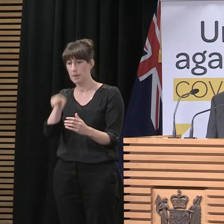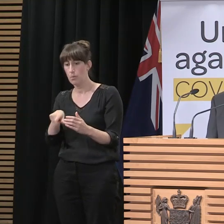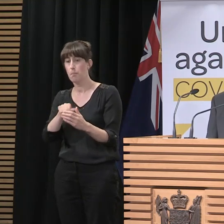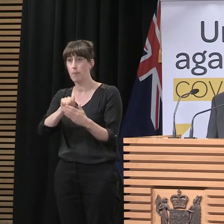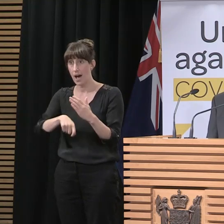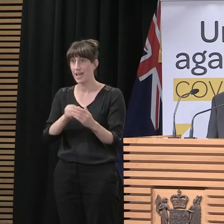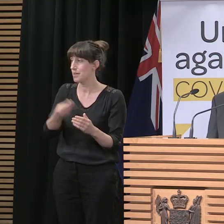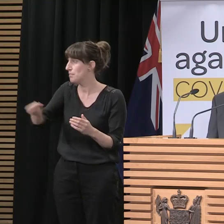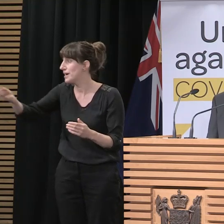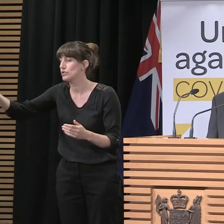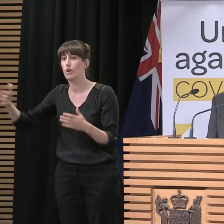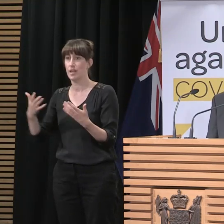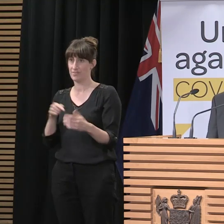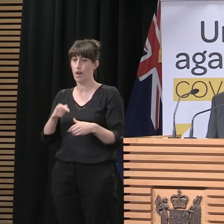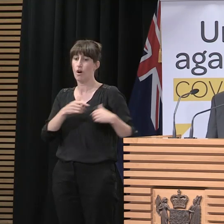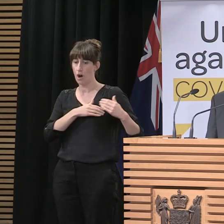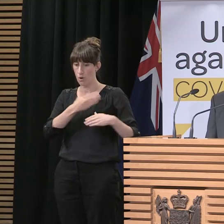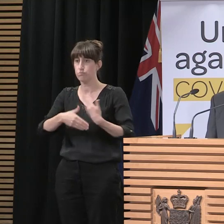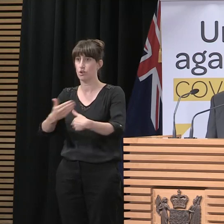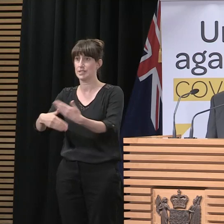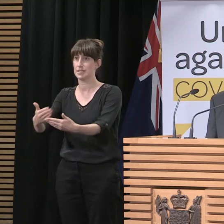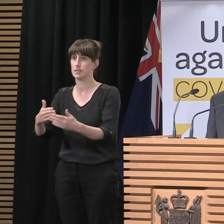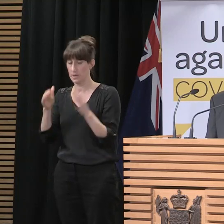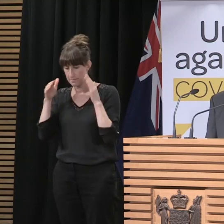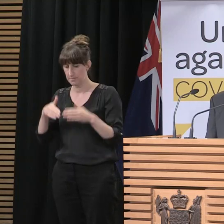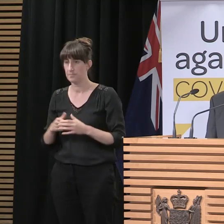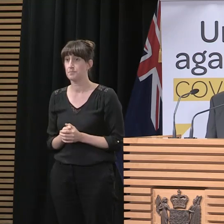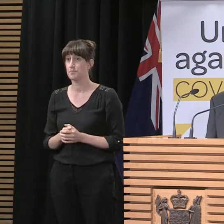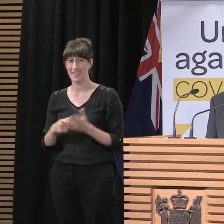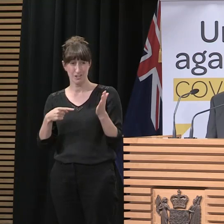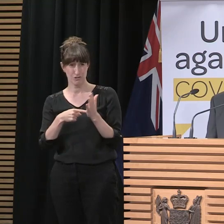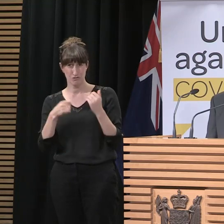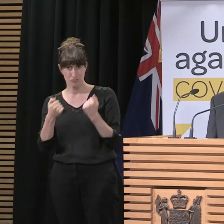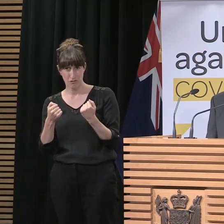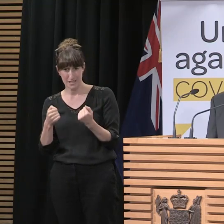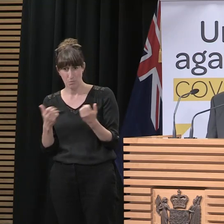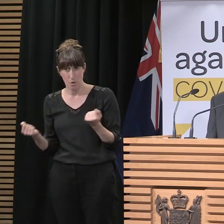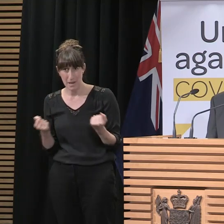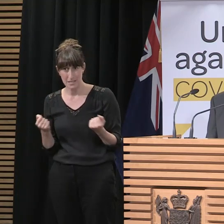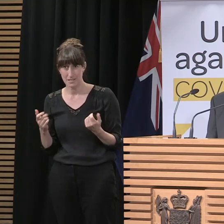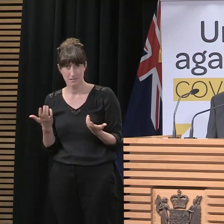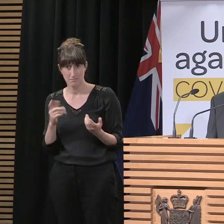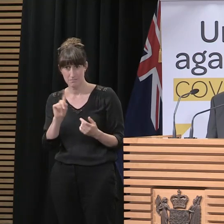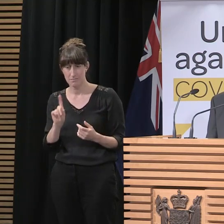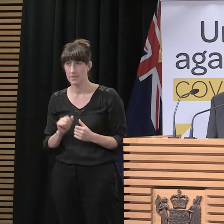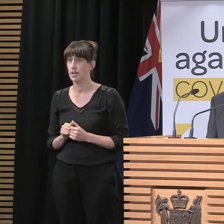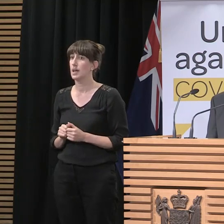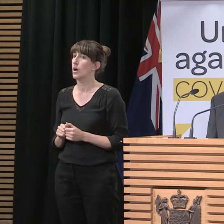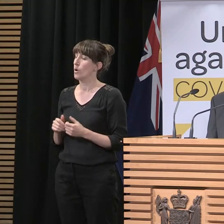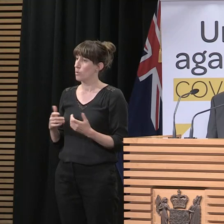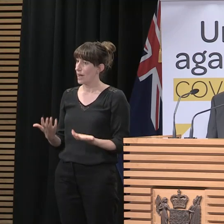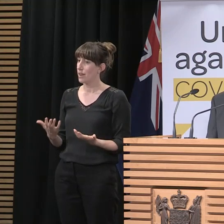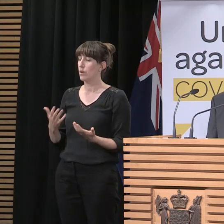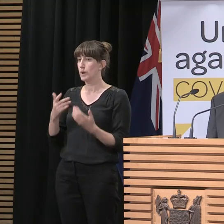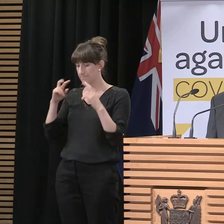using transport. We're working through the transport operators now where you can self-isolate. For example, if you are taking